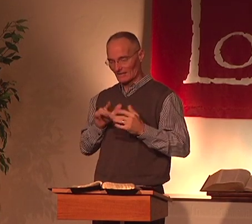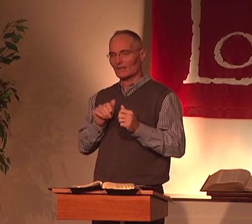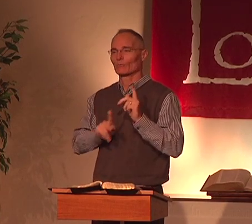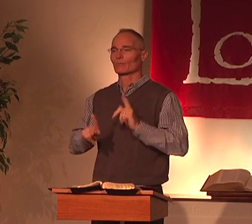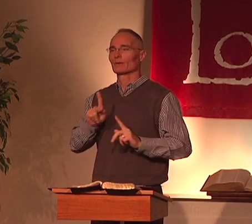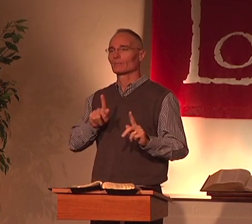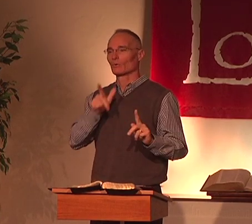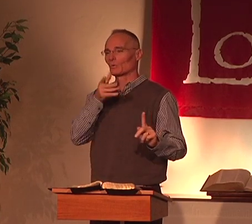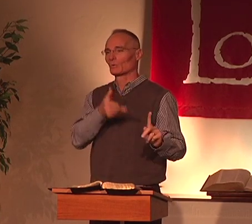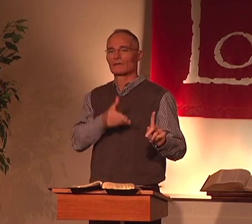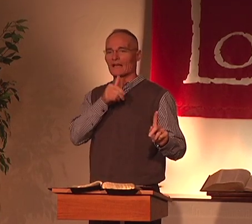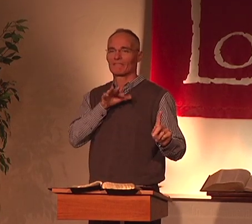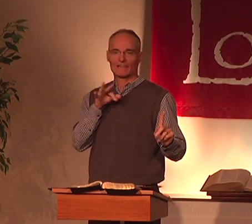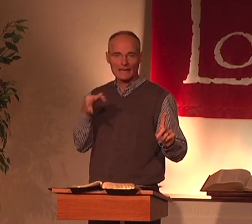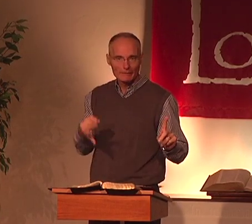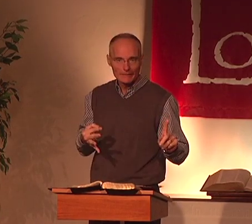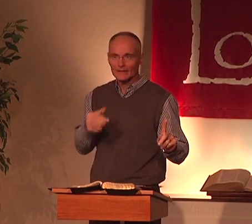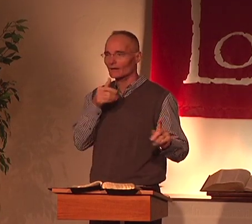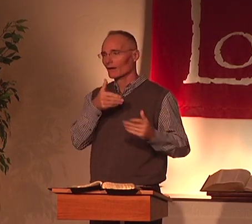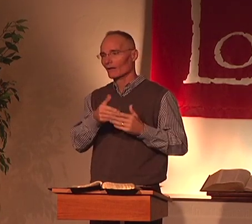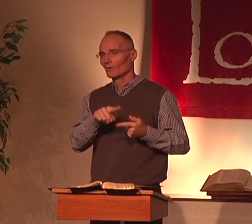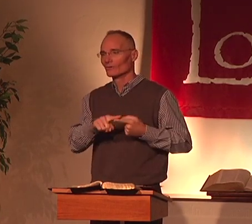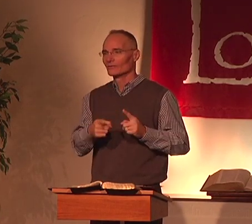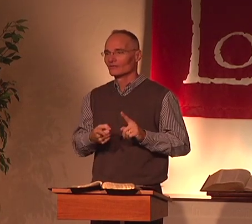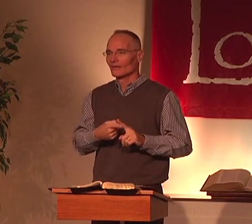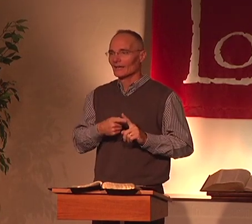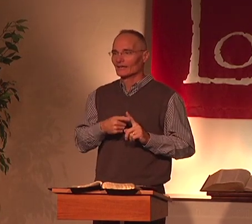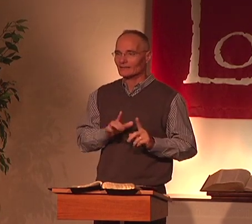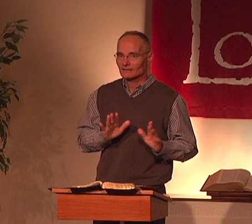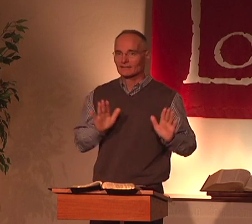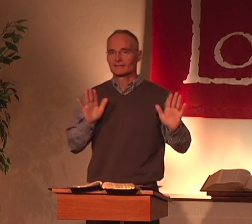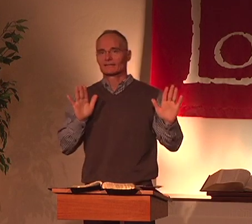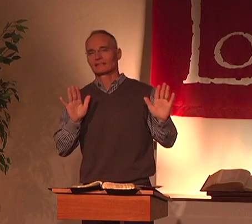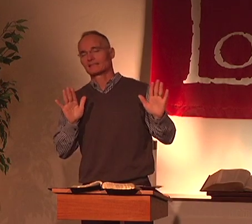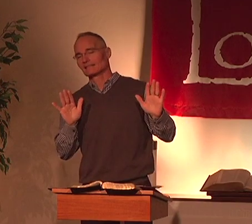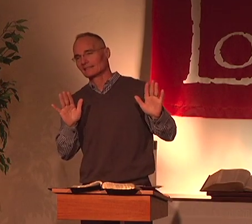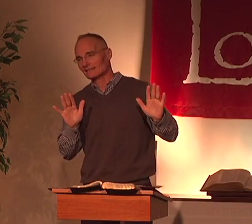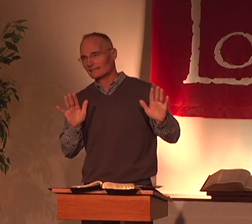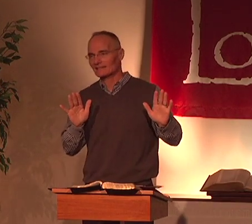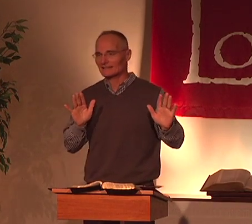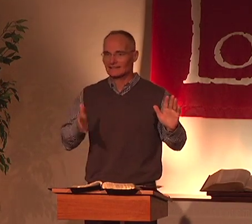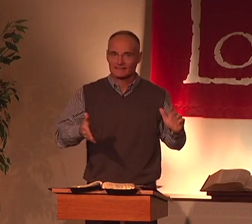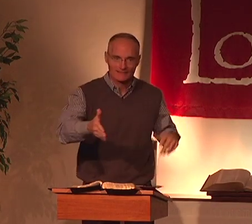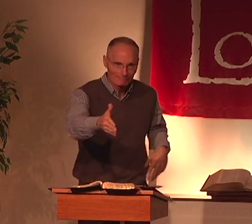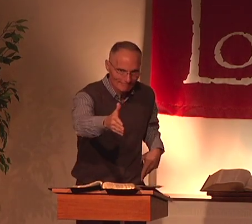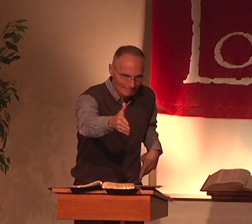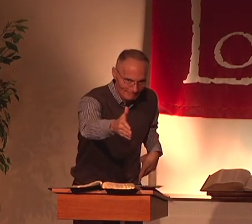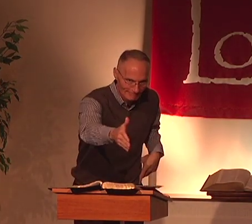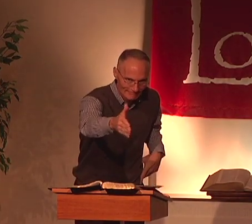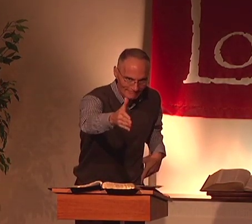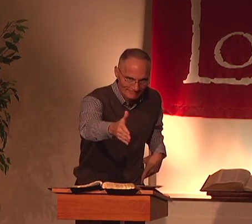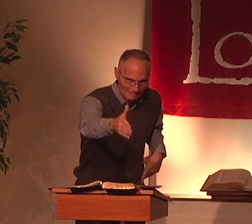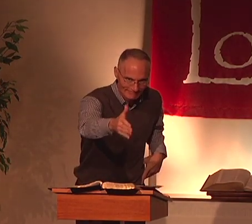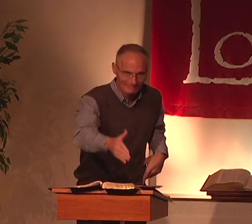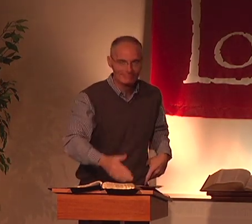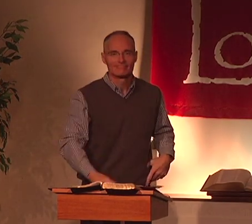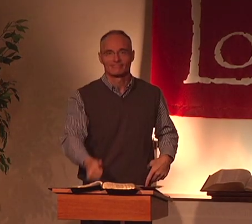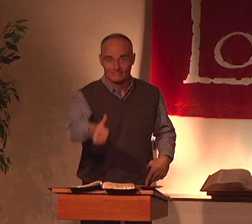physical Contact With people Who aren't Family Who aren't Very close Friends Who are of Standoffish Shake a Hand Maybe